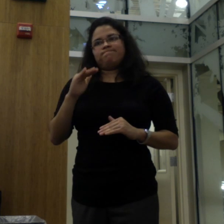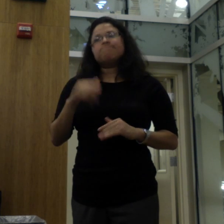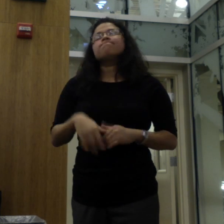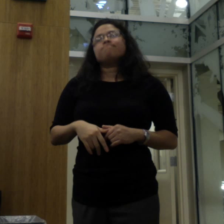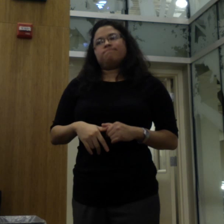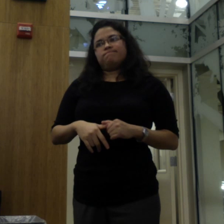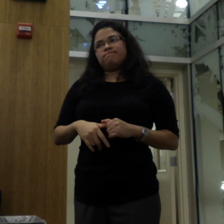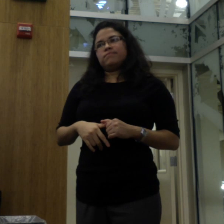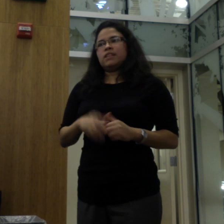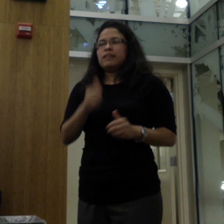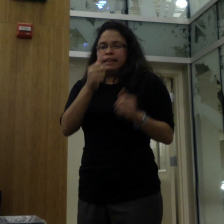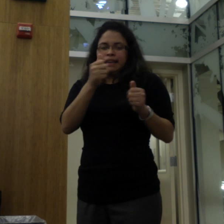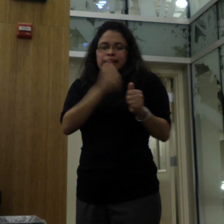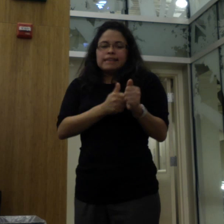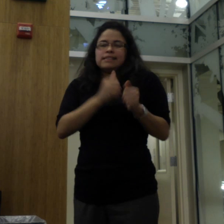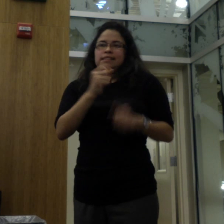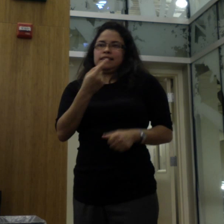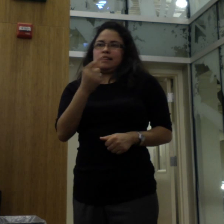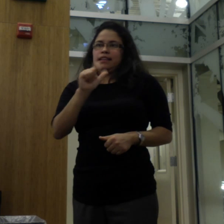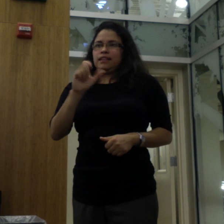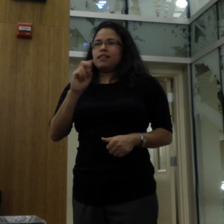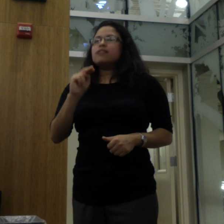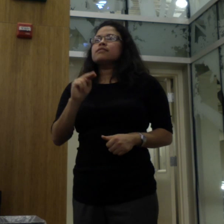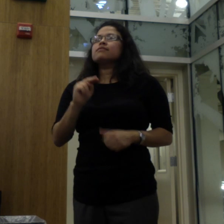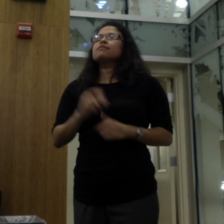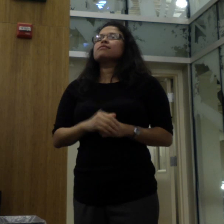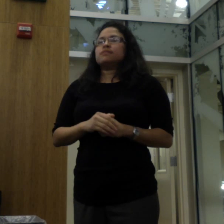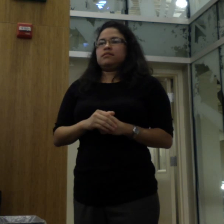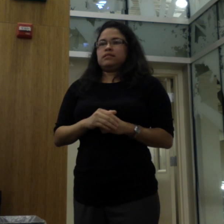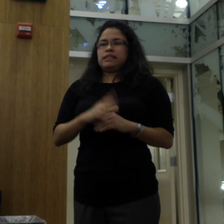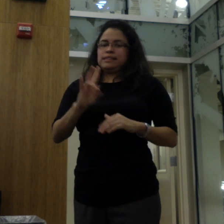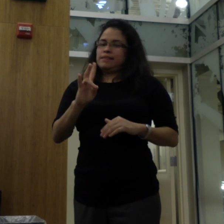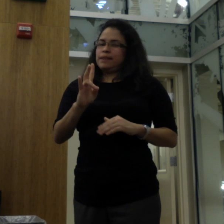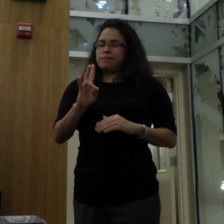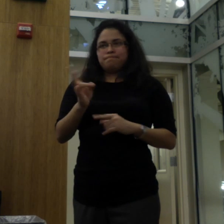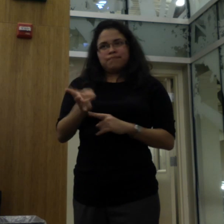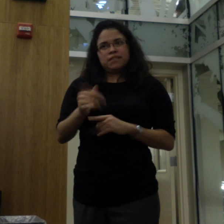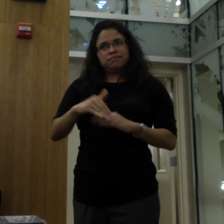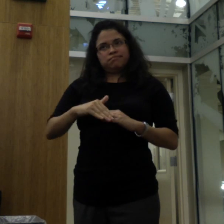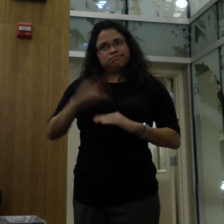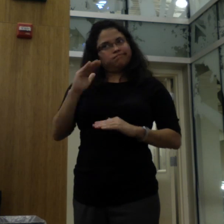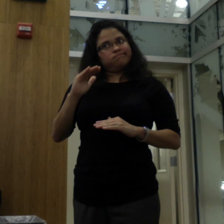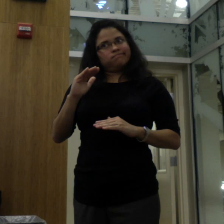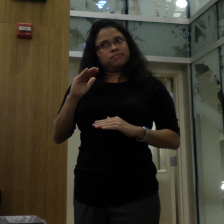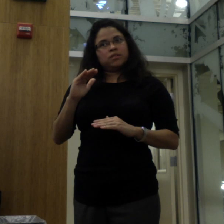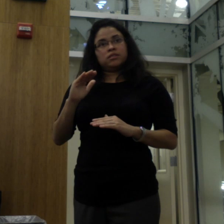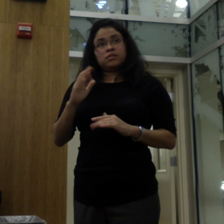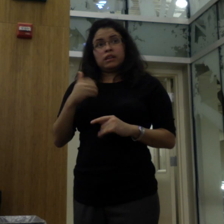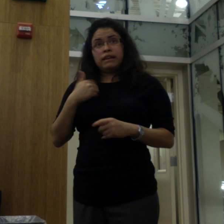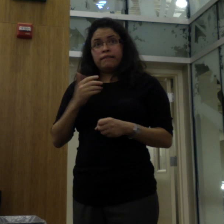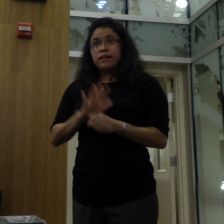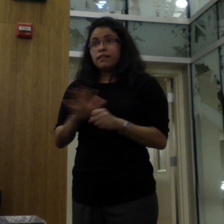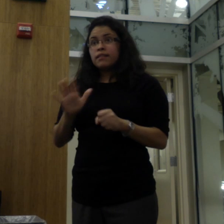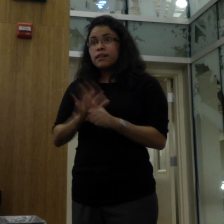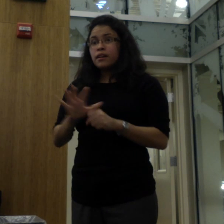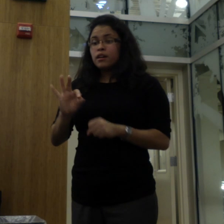Sure, per gallon. Yeah, 7 minutes minimum. Are you going to have enough fuel source for